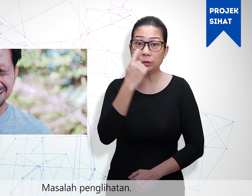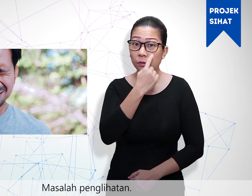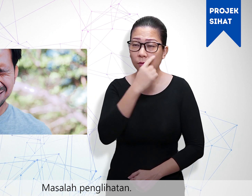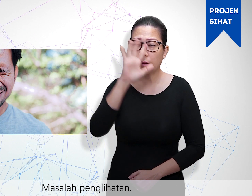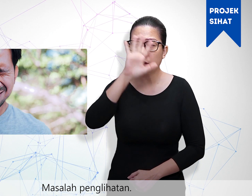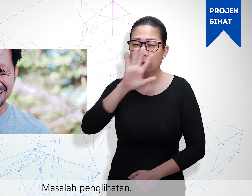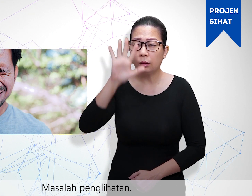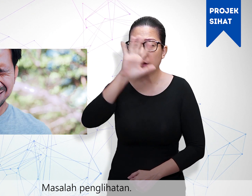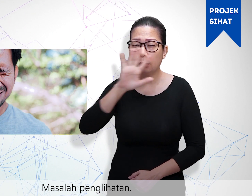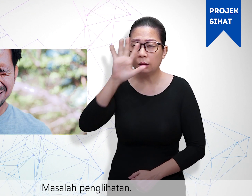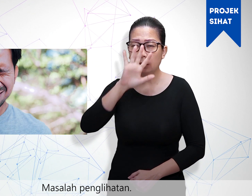Vision impairment,